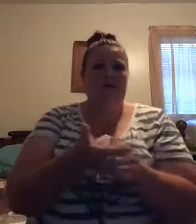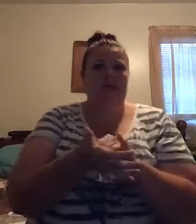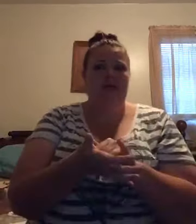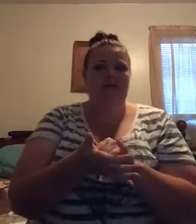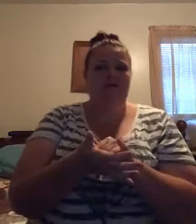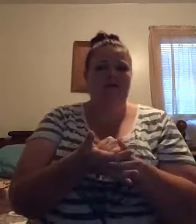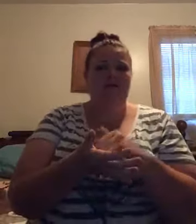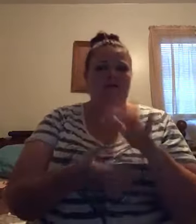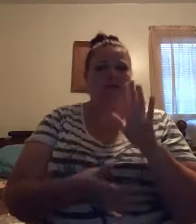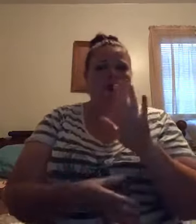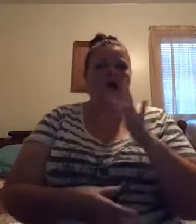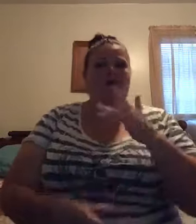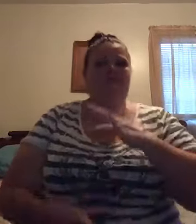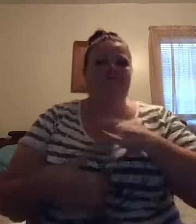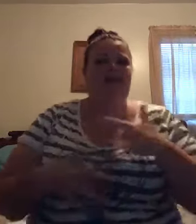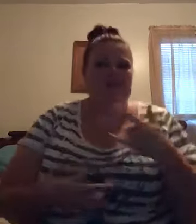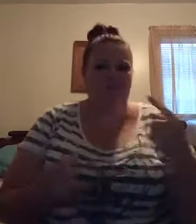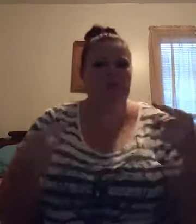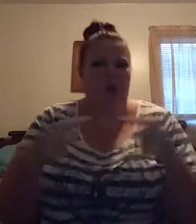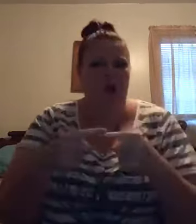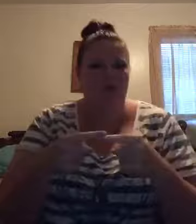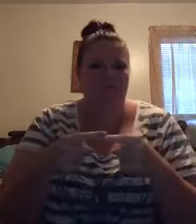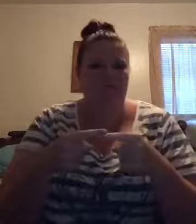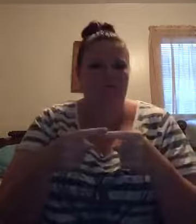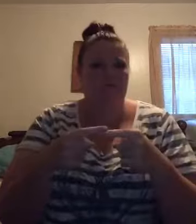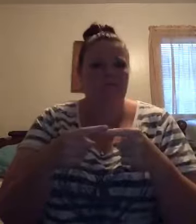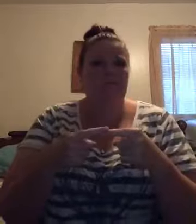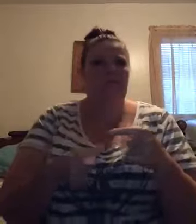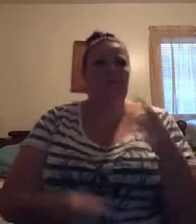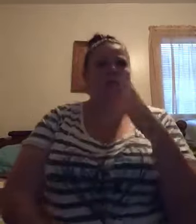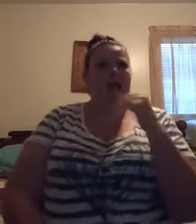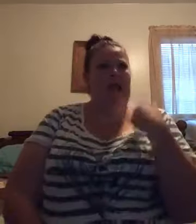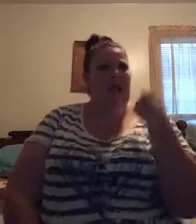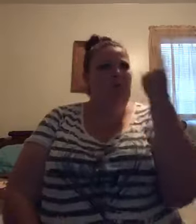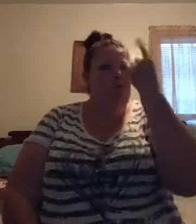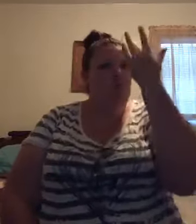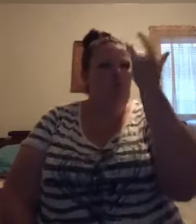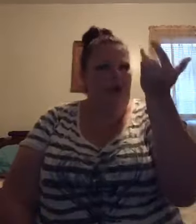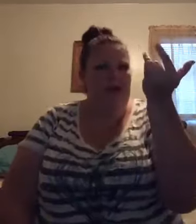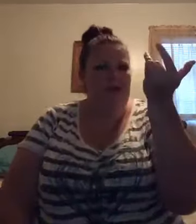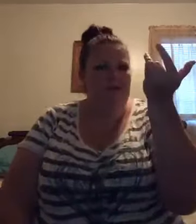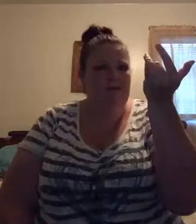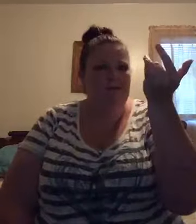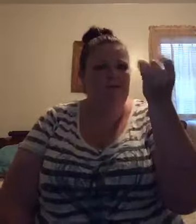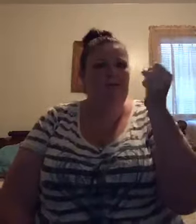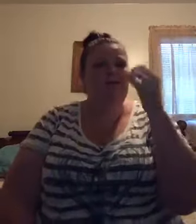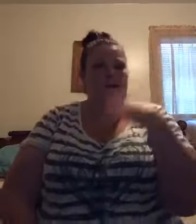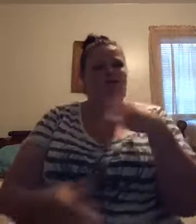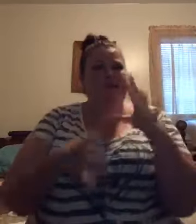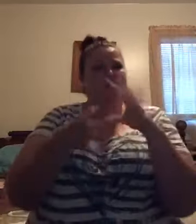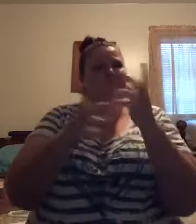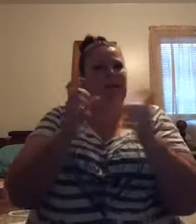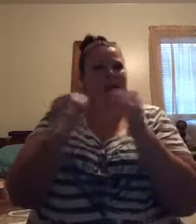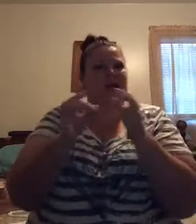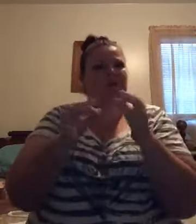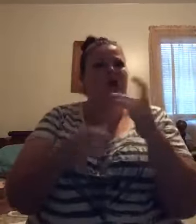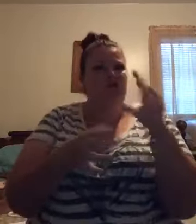that her feelings was hurt. And I wondered why. So she explained her